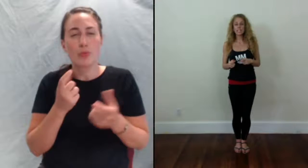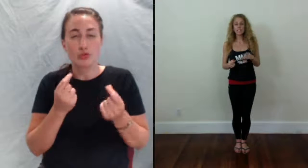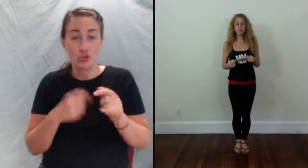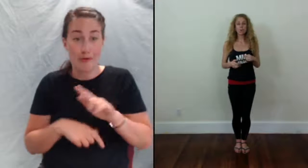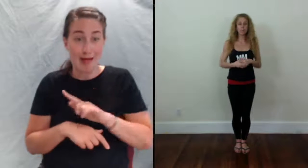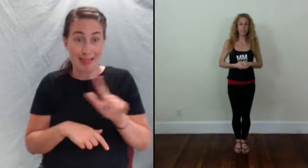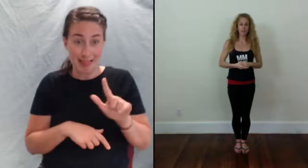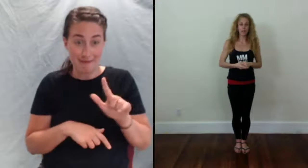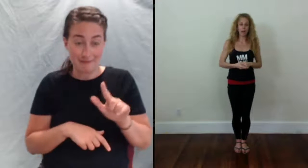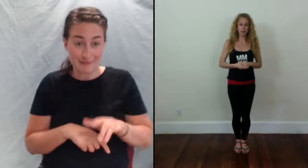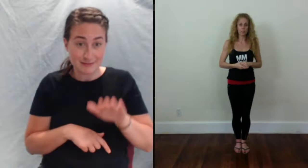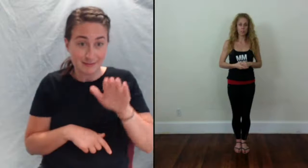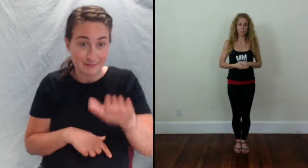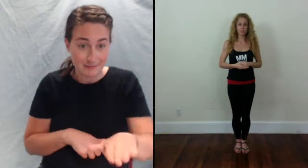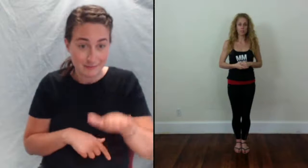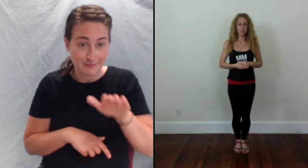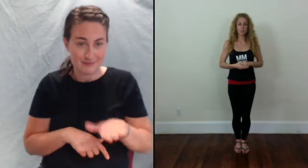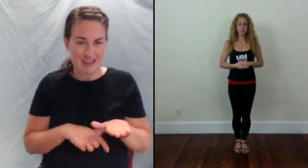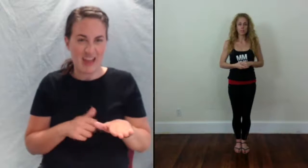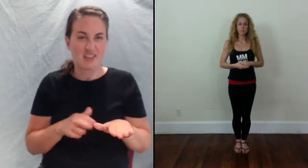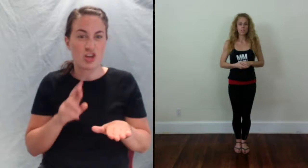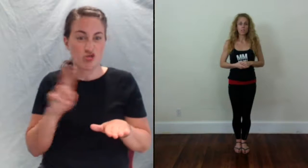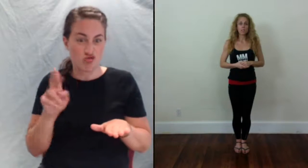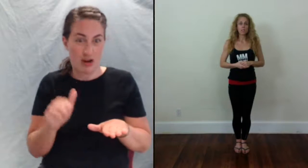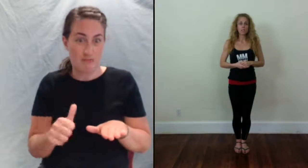our right is always going to be backwards.